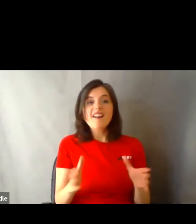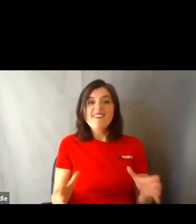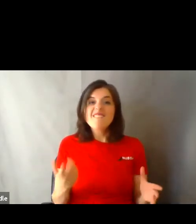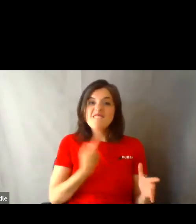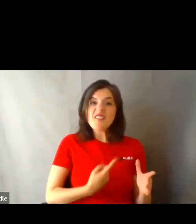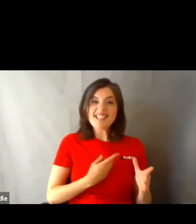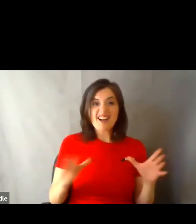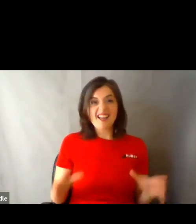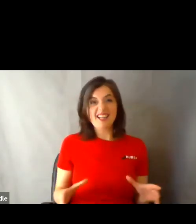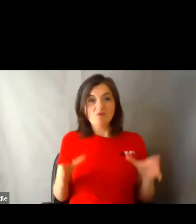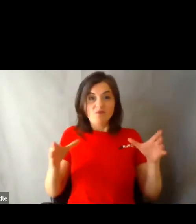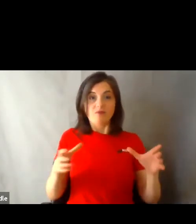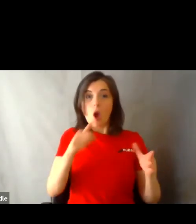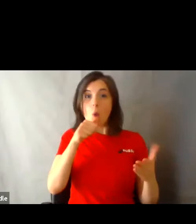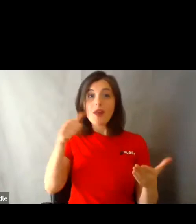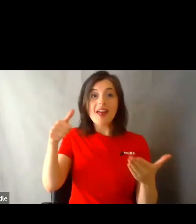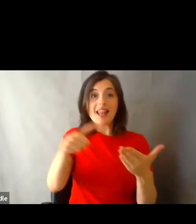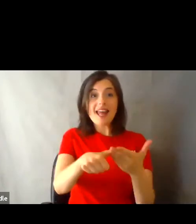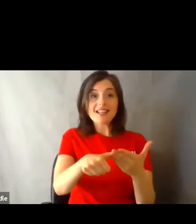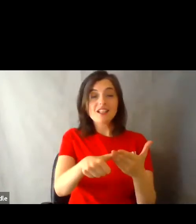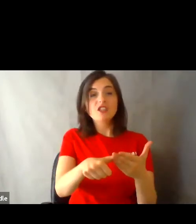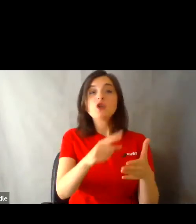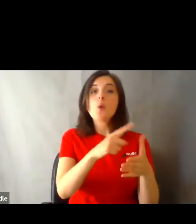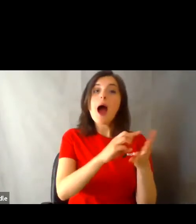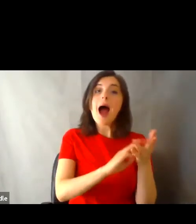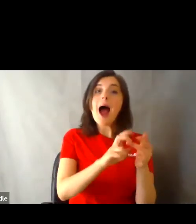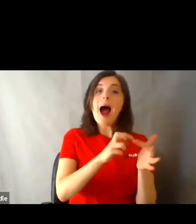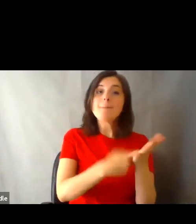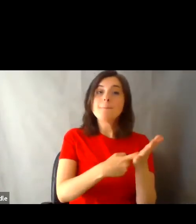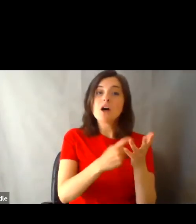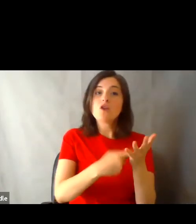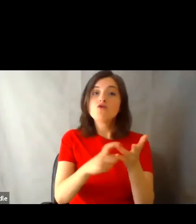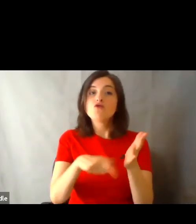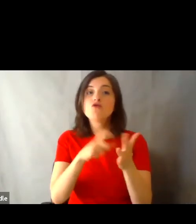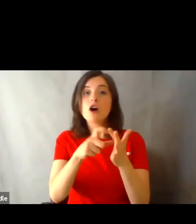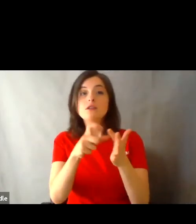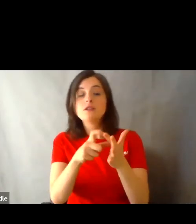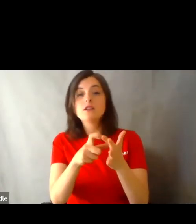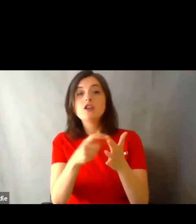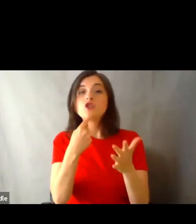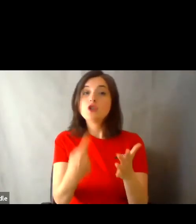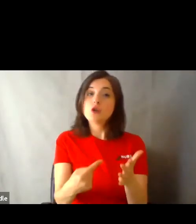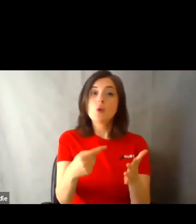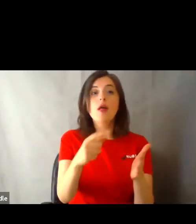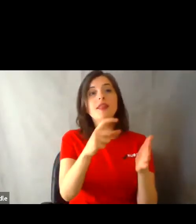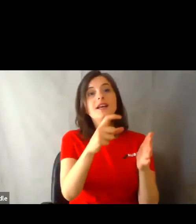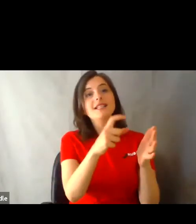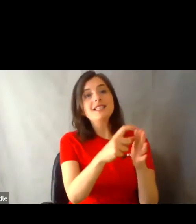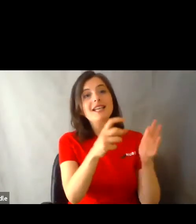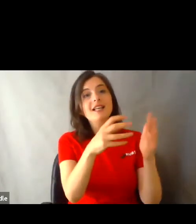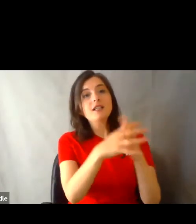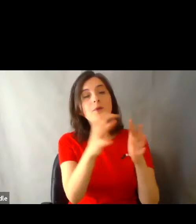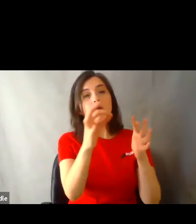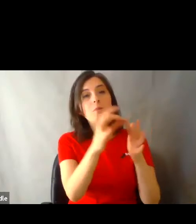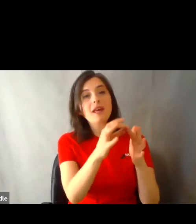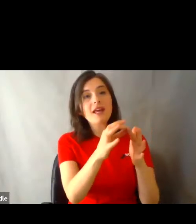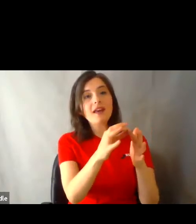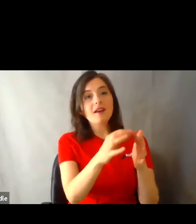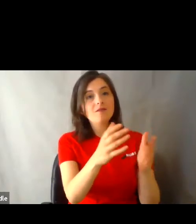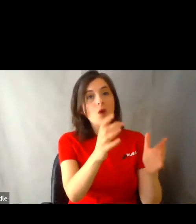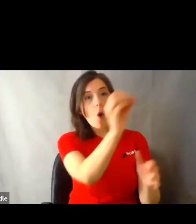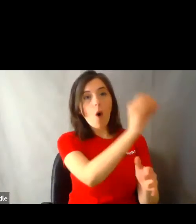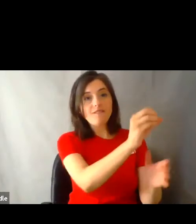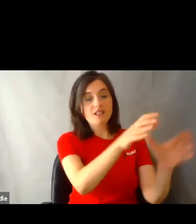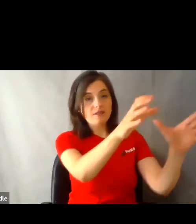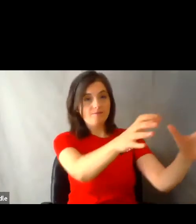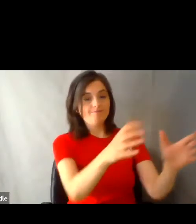took them with a letter addressed to Amber Rudd to the DWP headquarters. Now, I have to say, this was